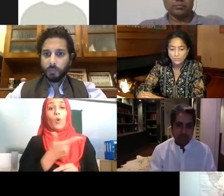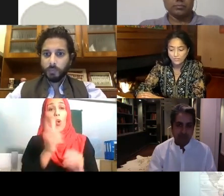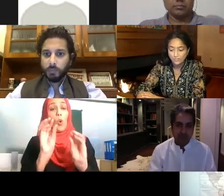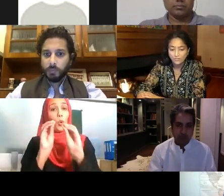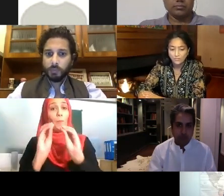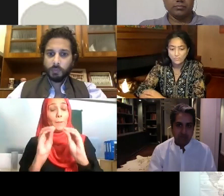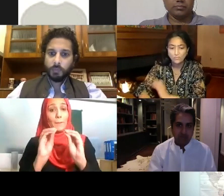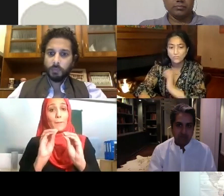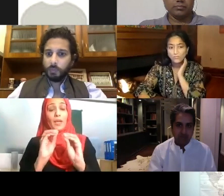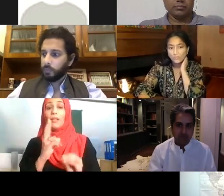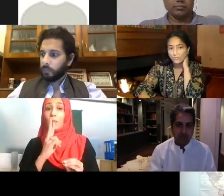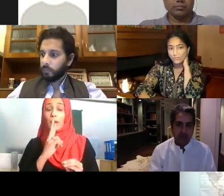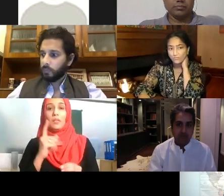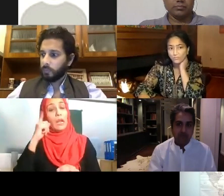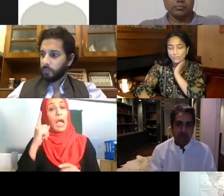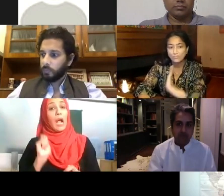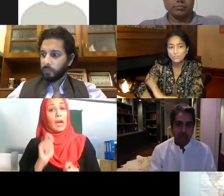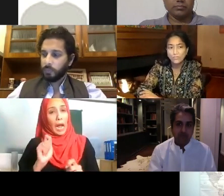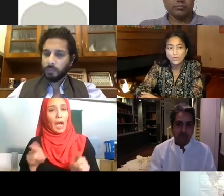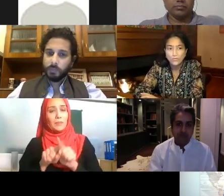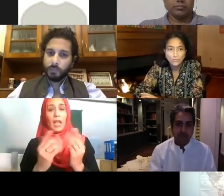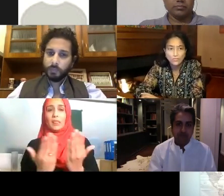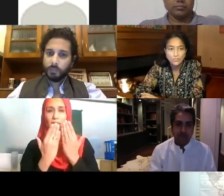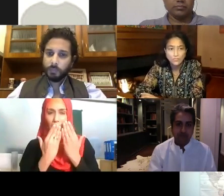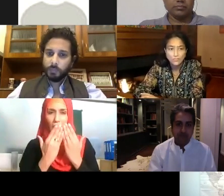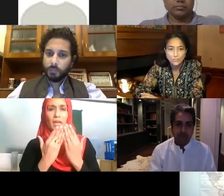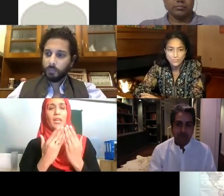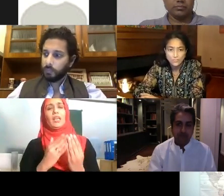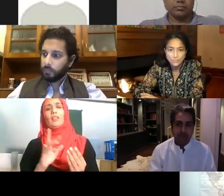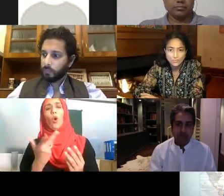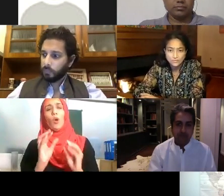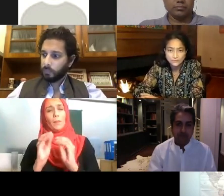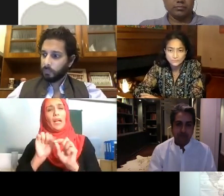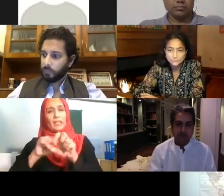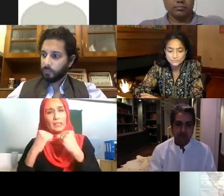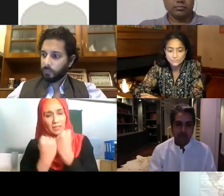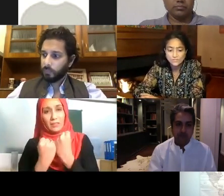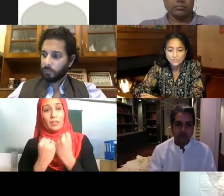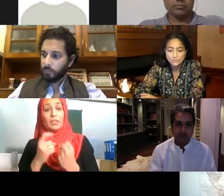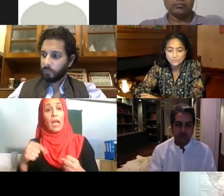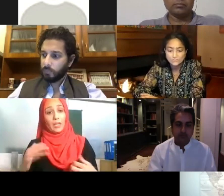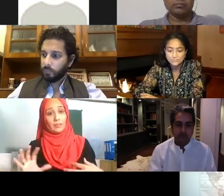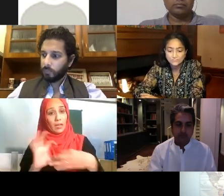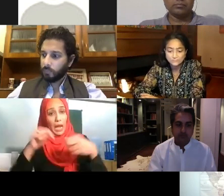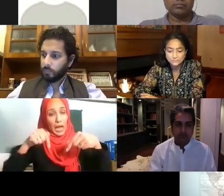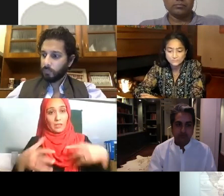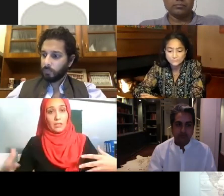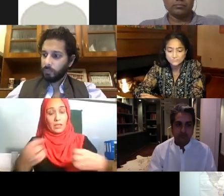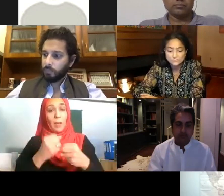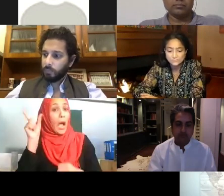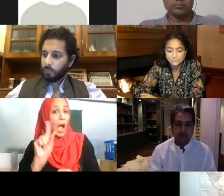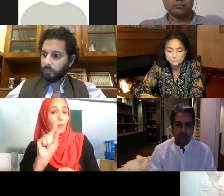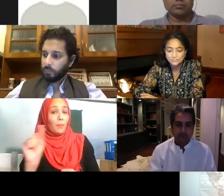people who are practitioners, educators, activists joining us today to share wisdom from across the